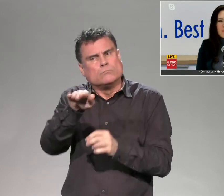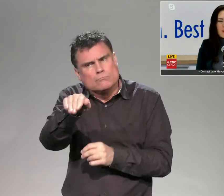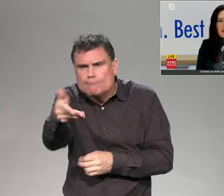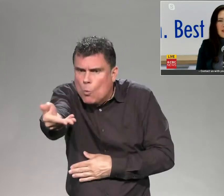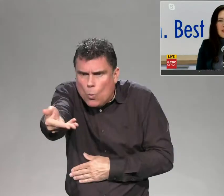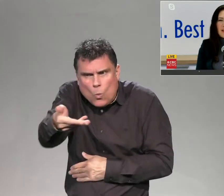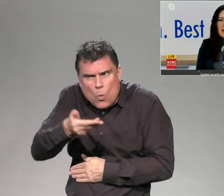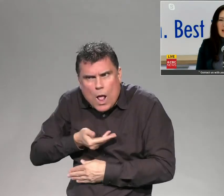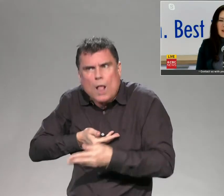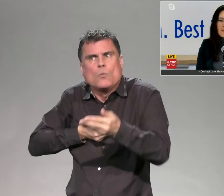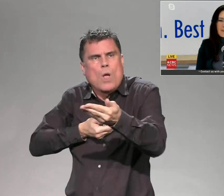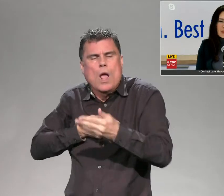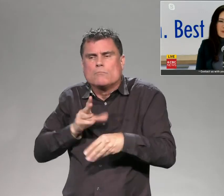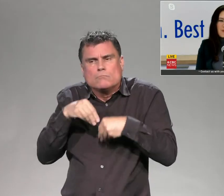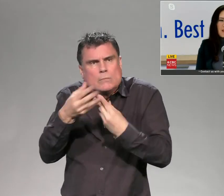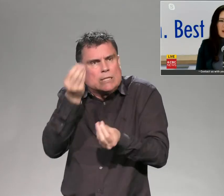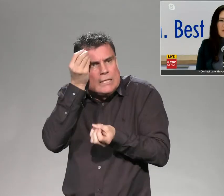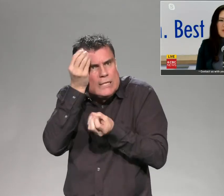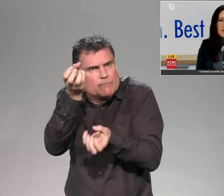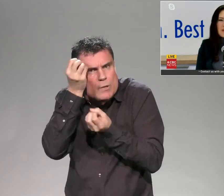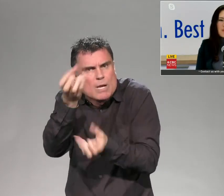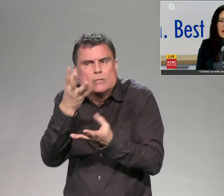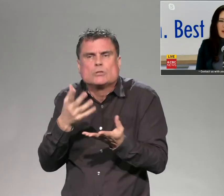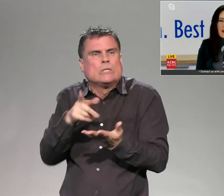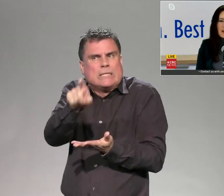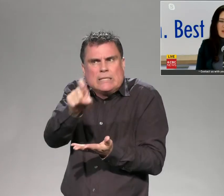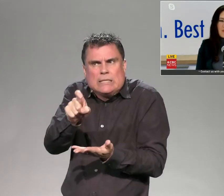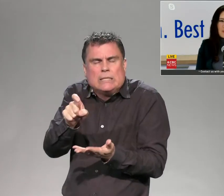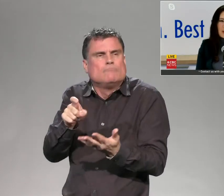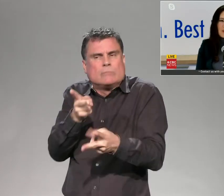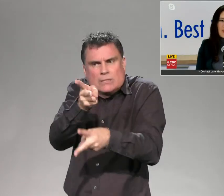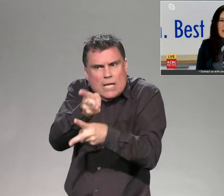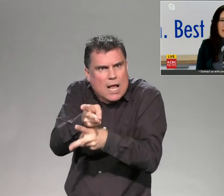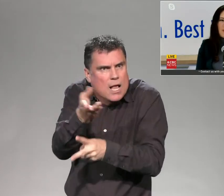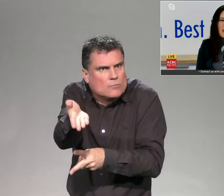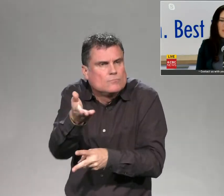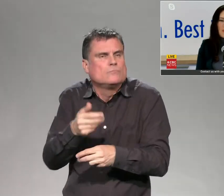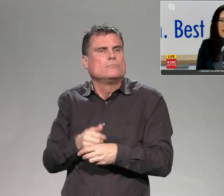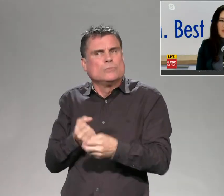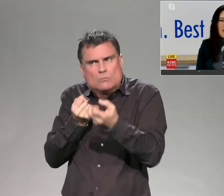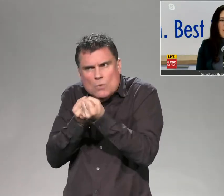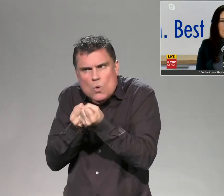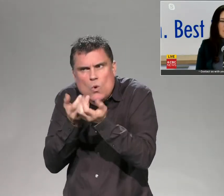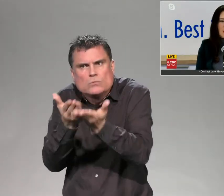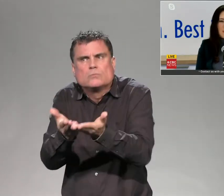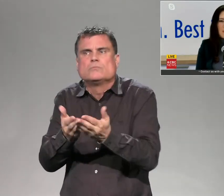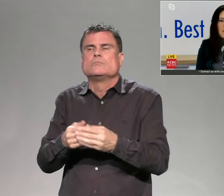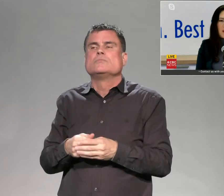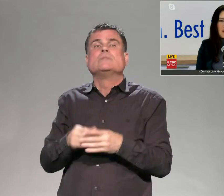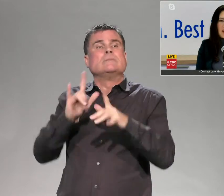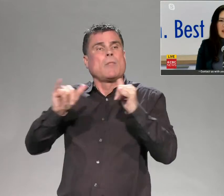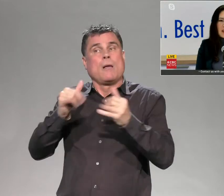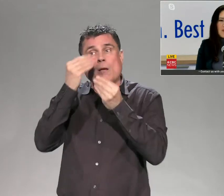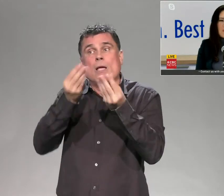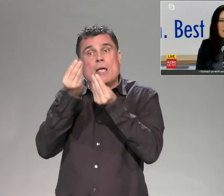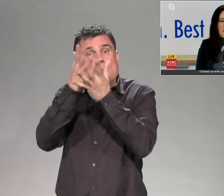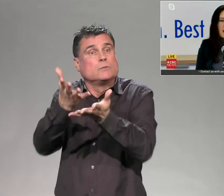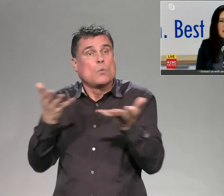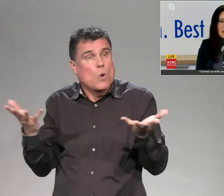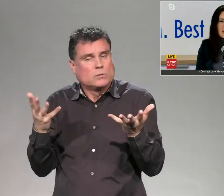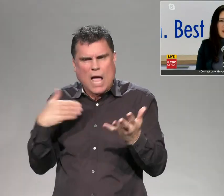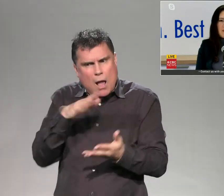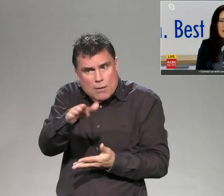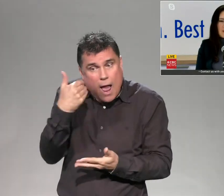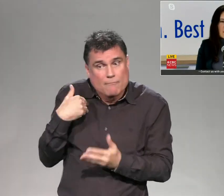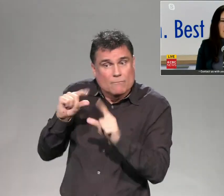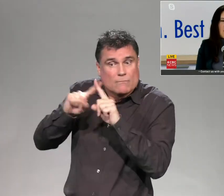that's provided in different languages, as well as information that's available that's culturally appropriate in terms of